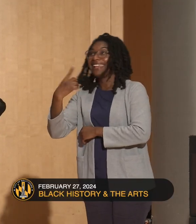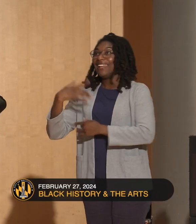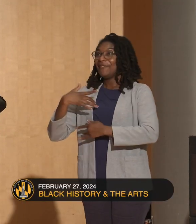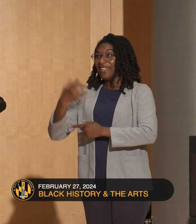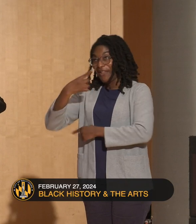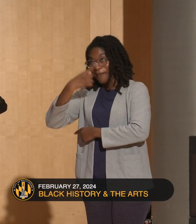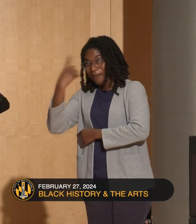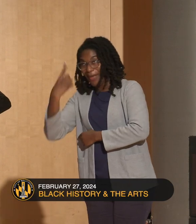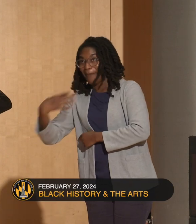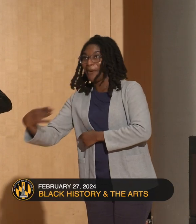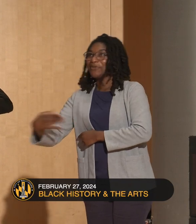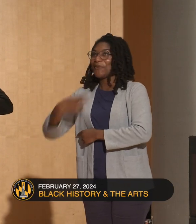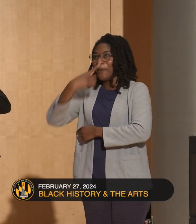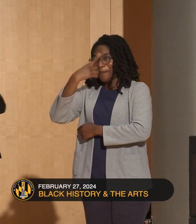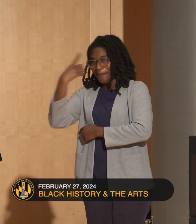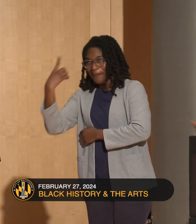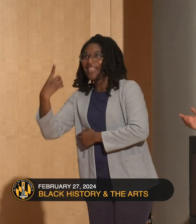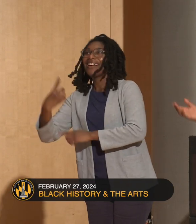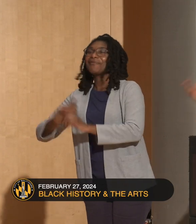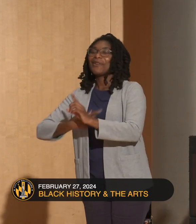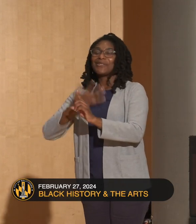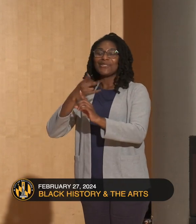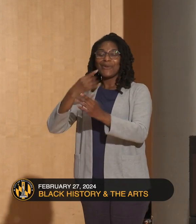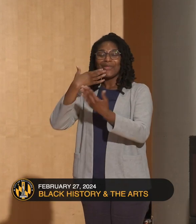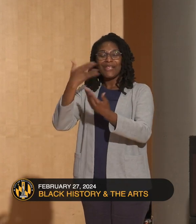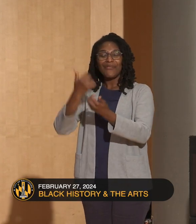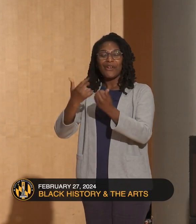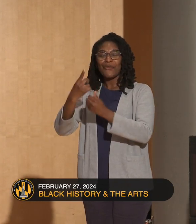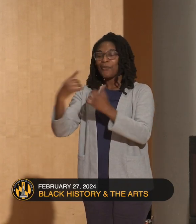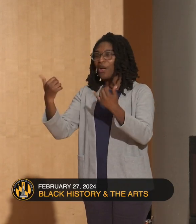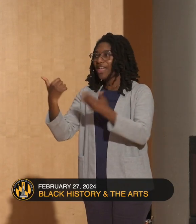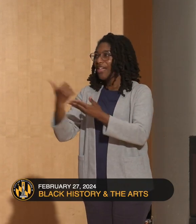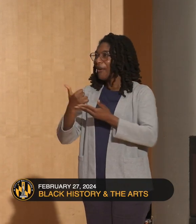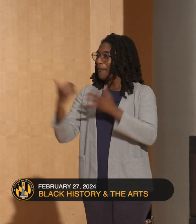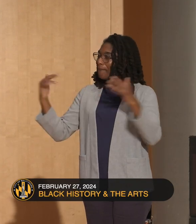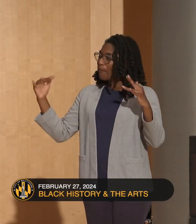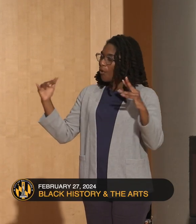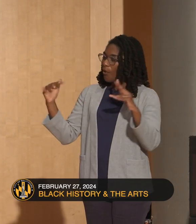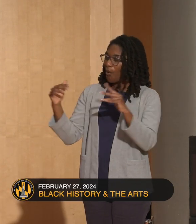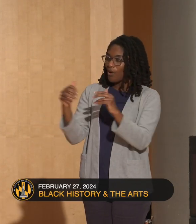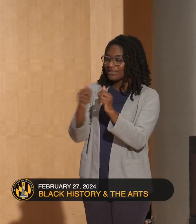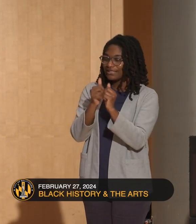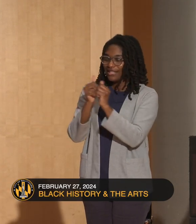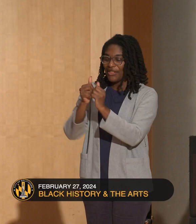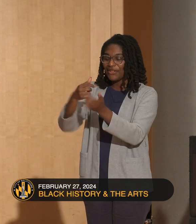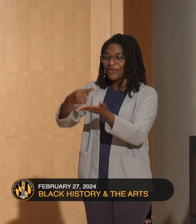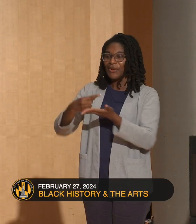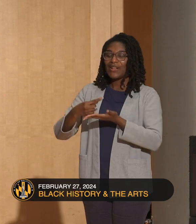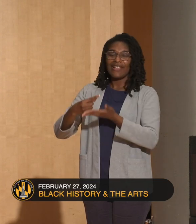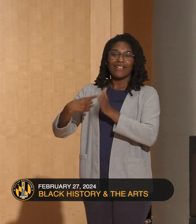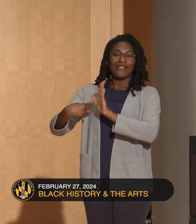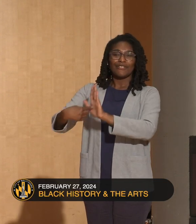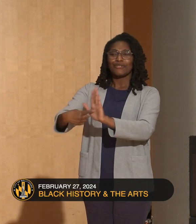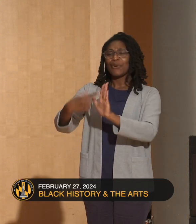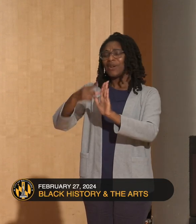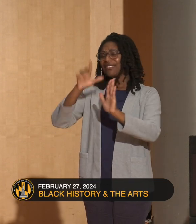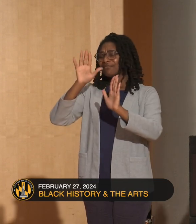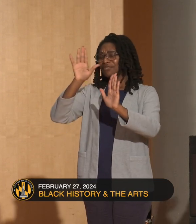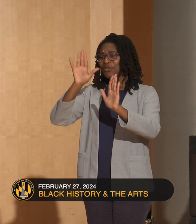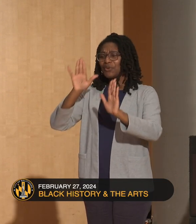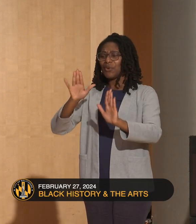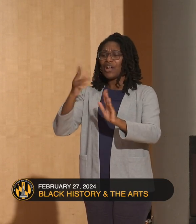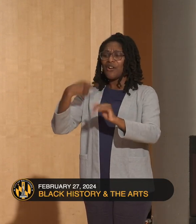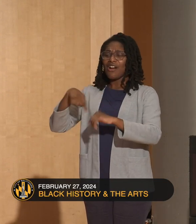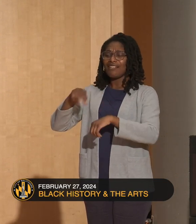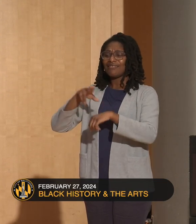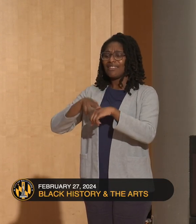Month. And I want to thank everyone who has helped to pull this event together. Tonight's conversation featuring the dynamic presence of our